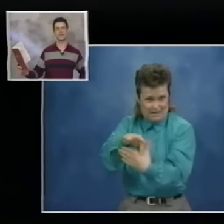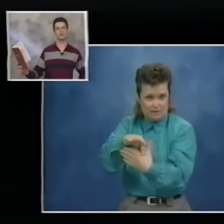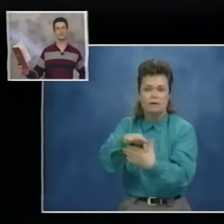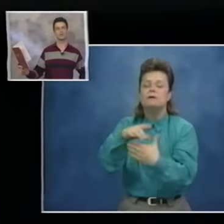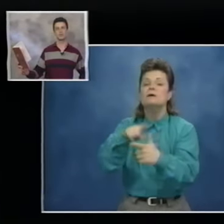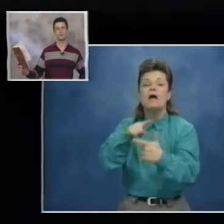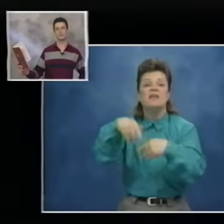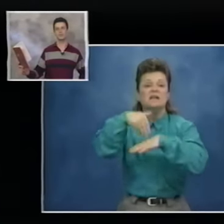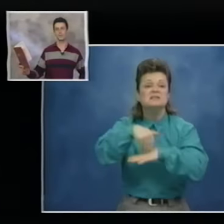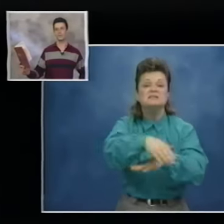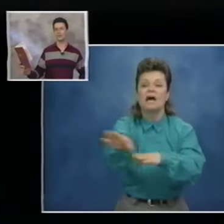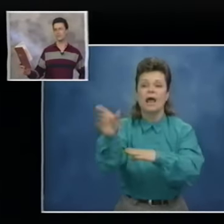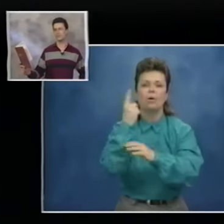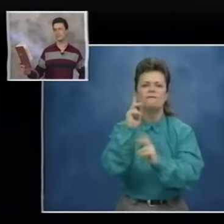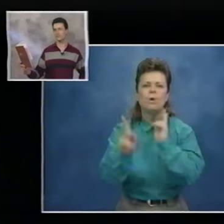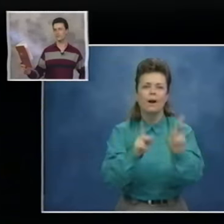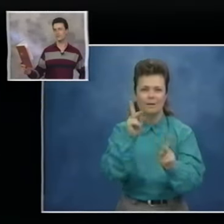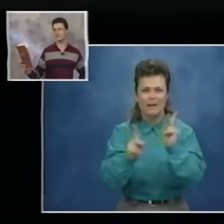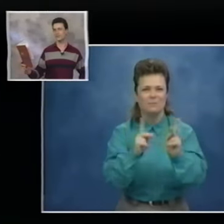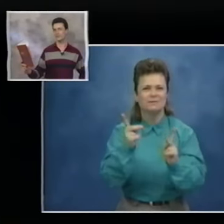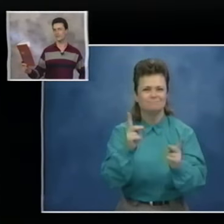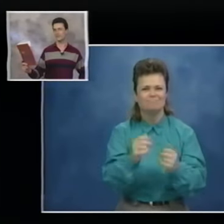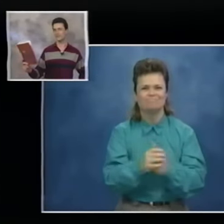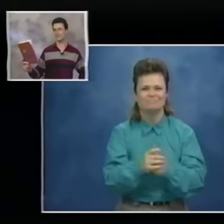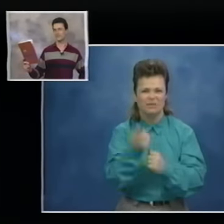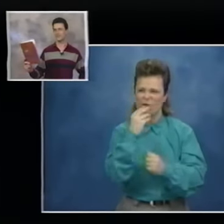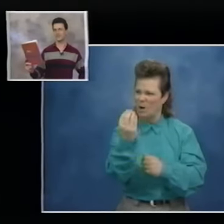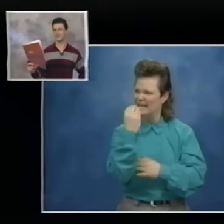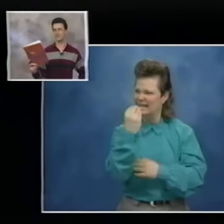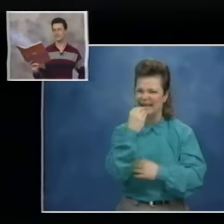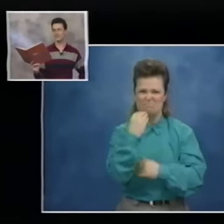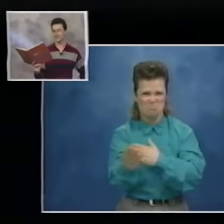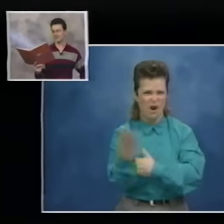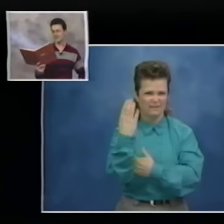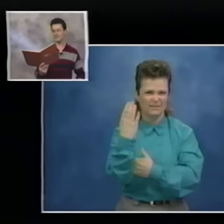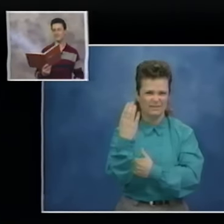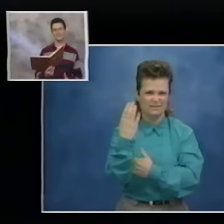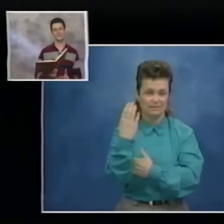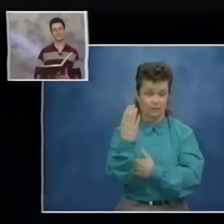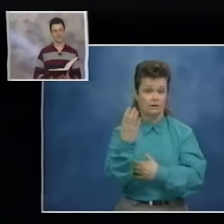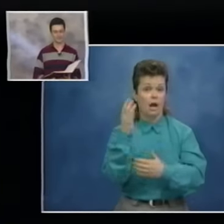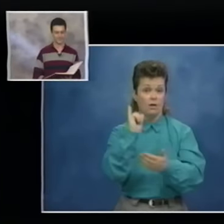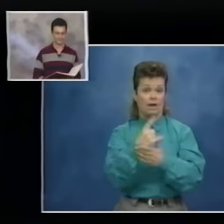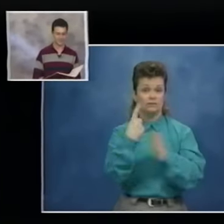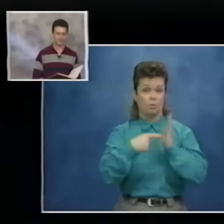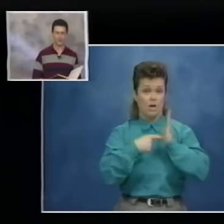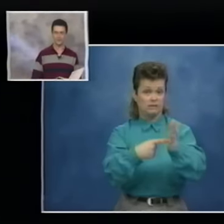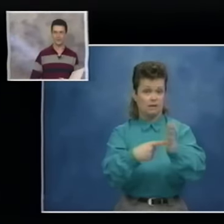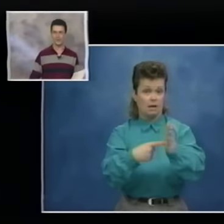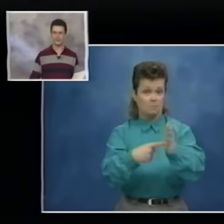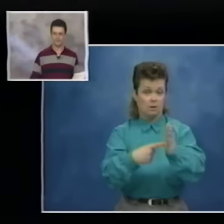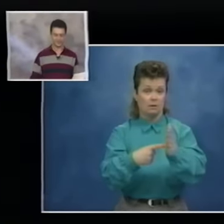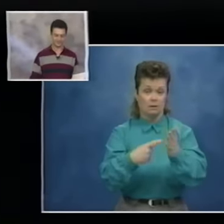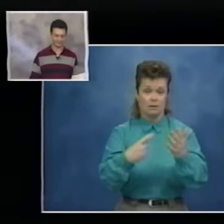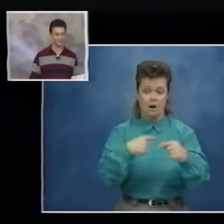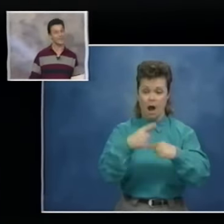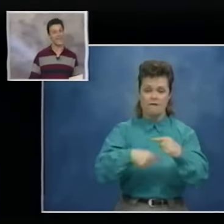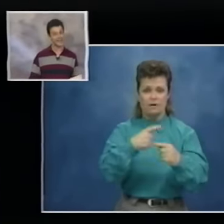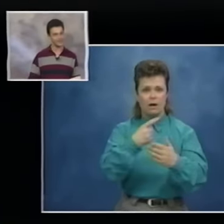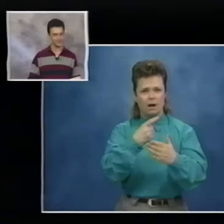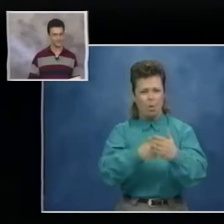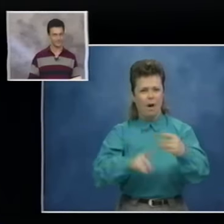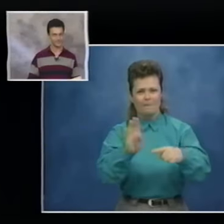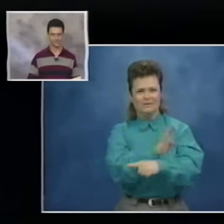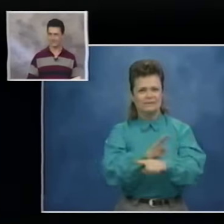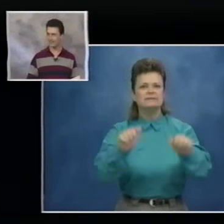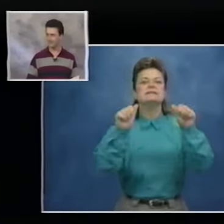sent out for the public's breakfast. Now that's just an example of what businesses can